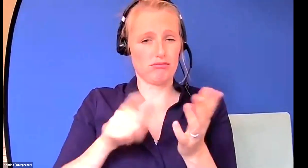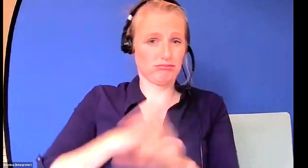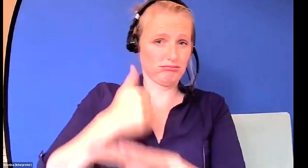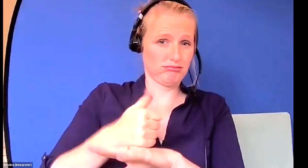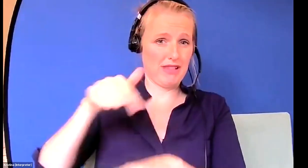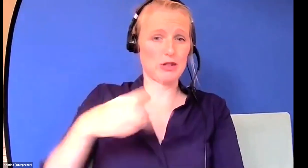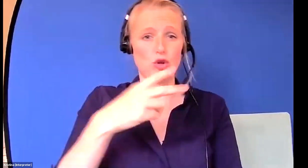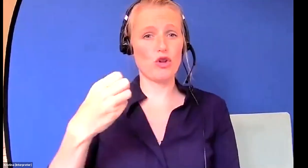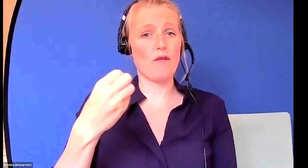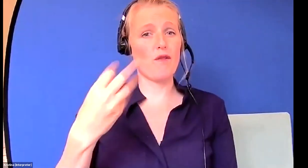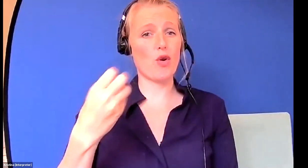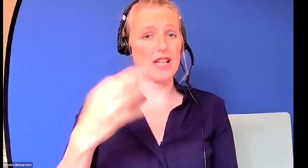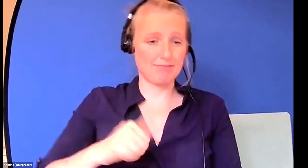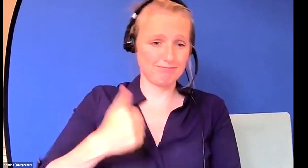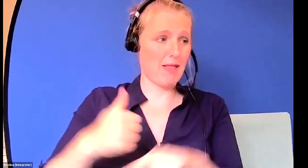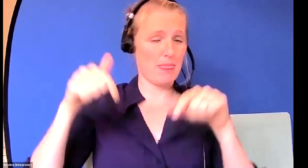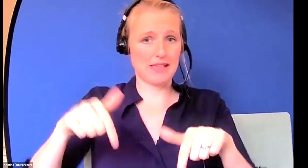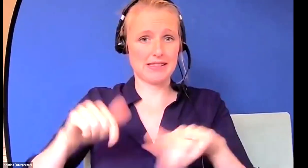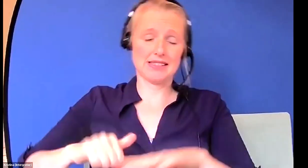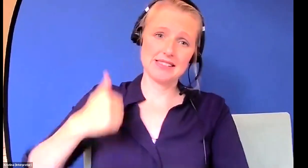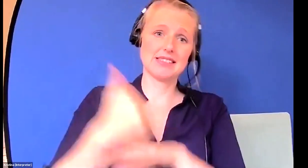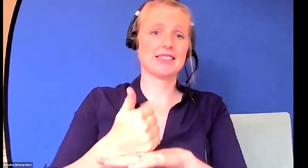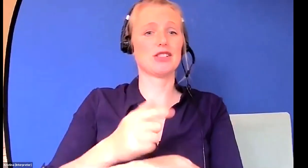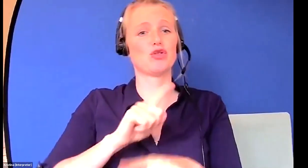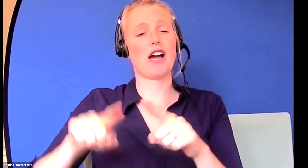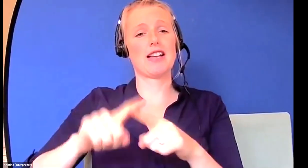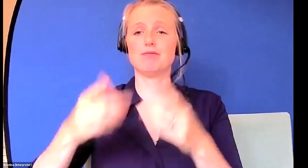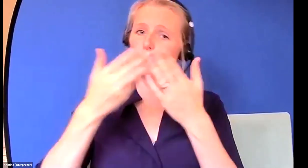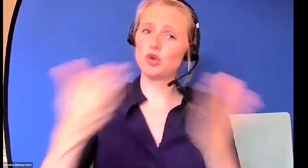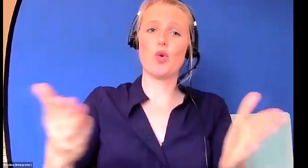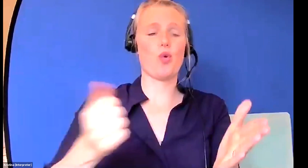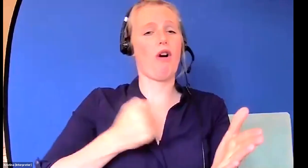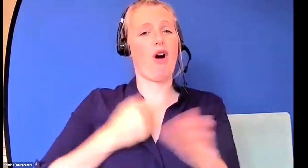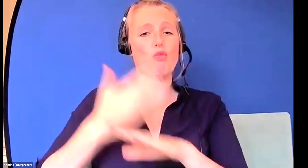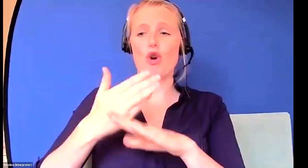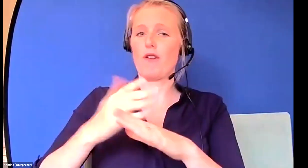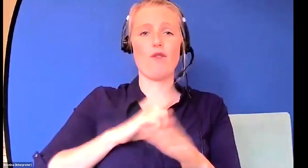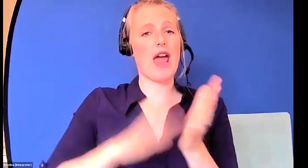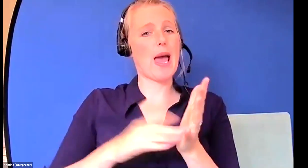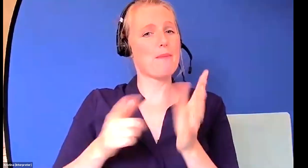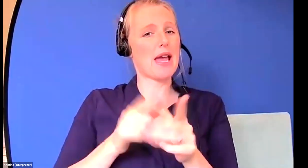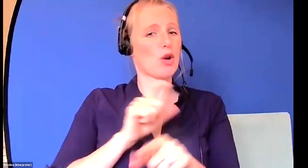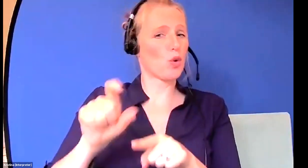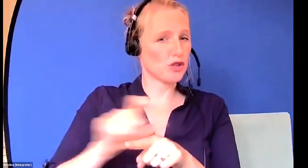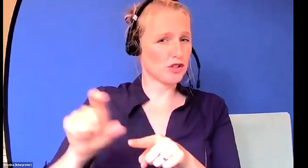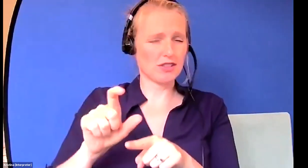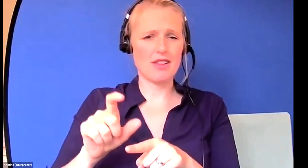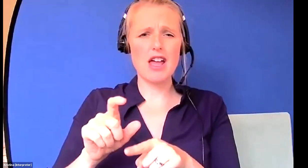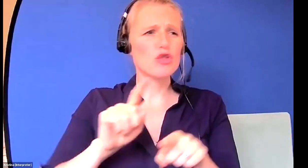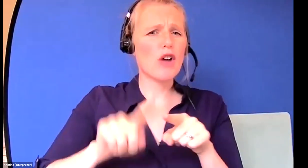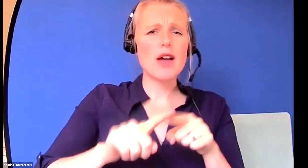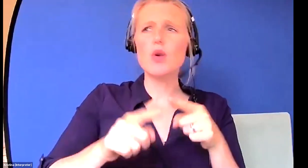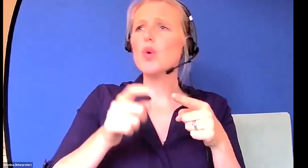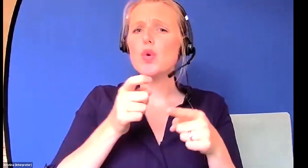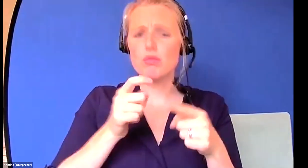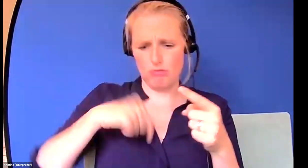and showcase the research emerging from our Masters in Arts Management, and then to draw together kind of communities of people around some of the topics